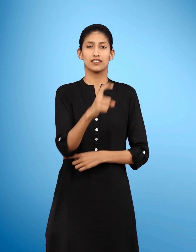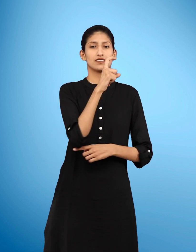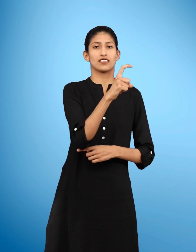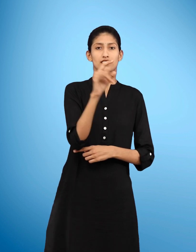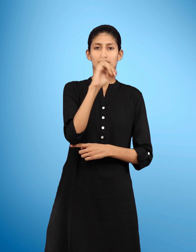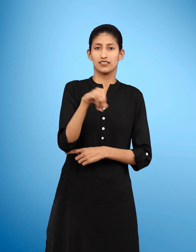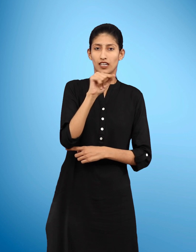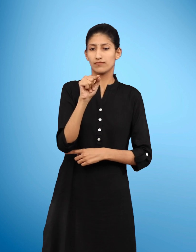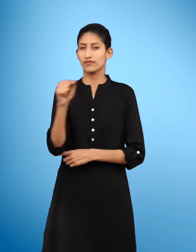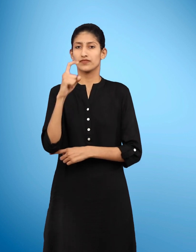76-77,